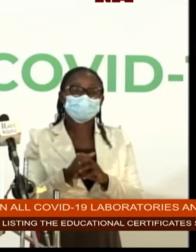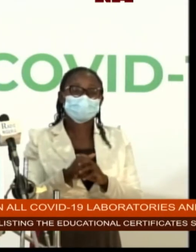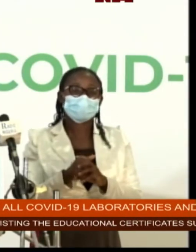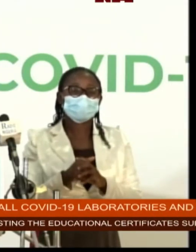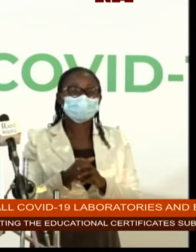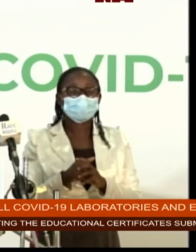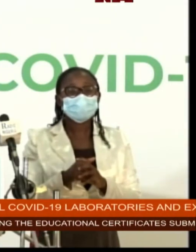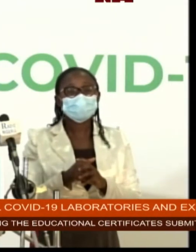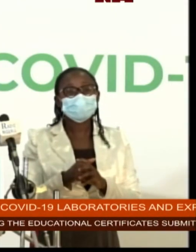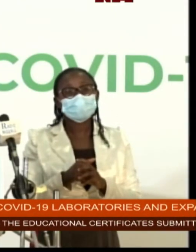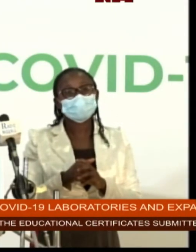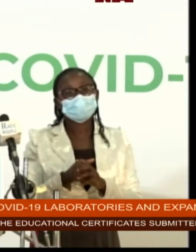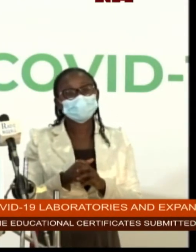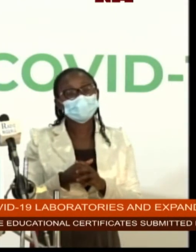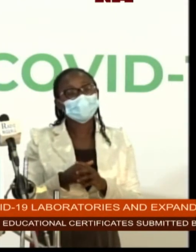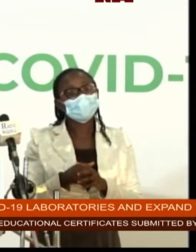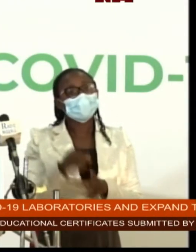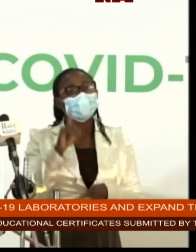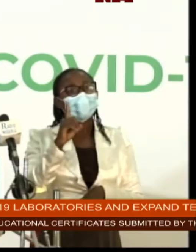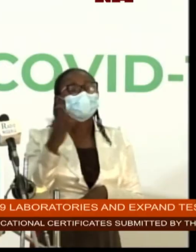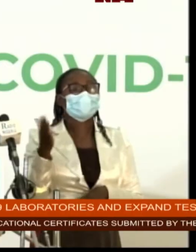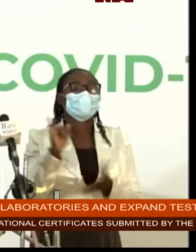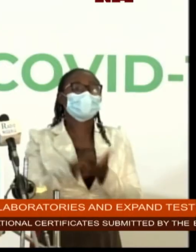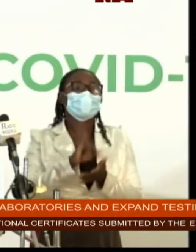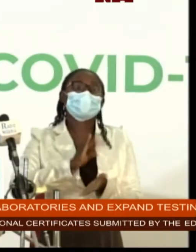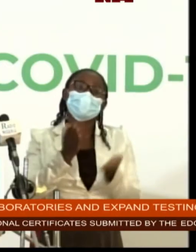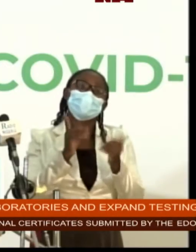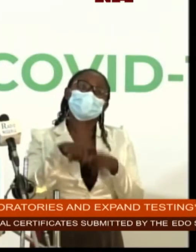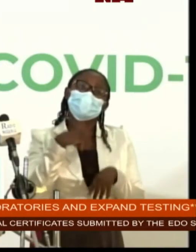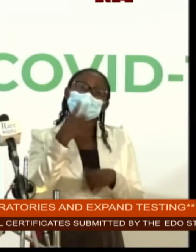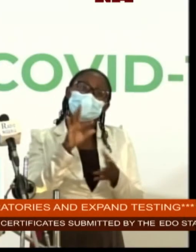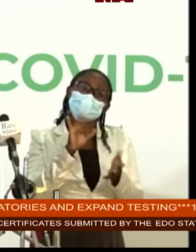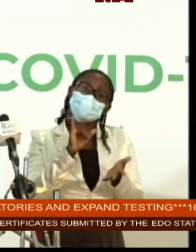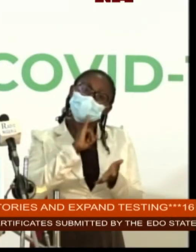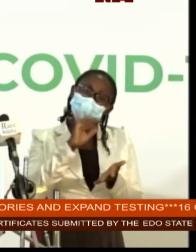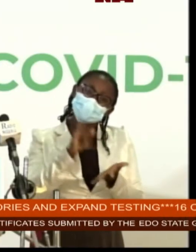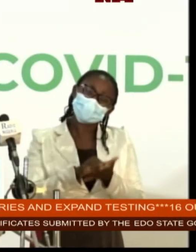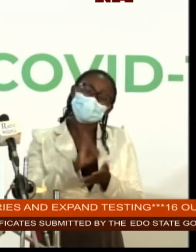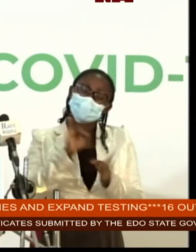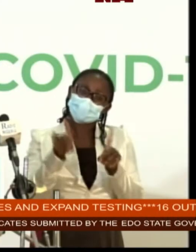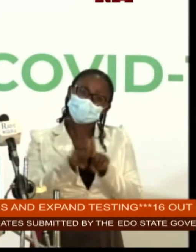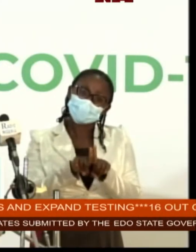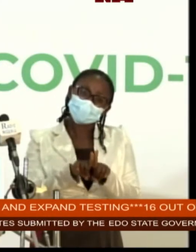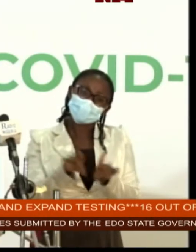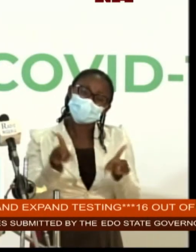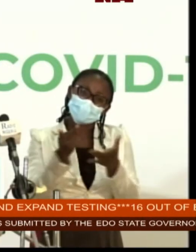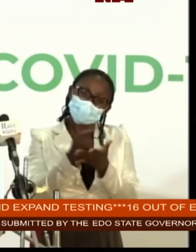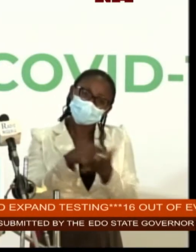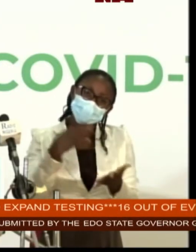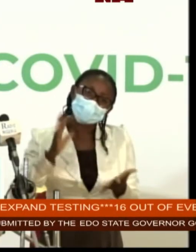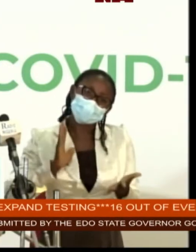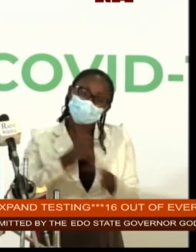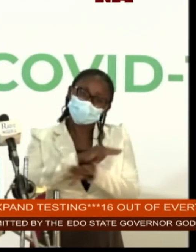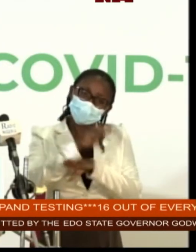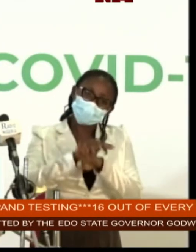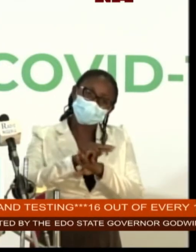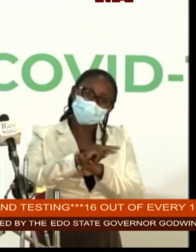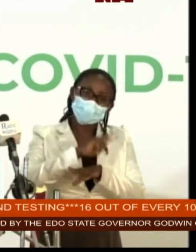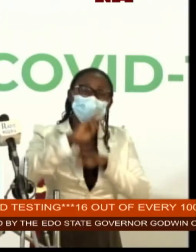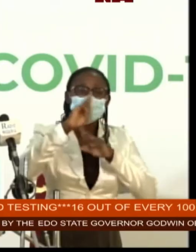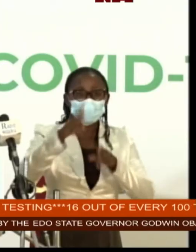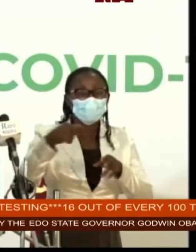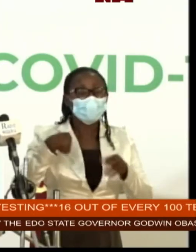And the other thing that I want to state is that as part of our national response, we have resourced all